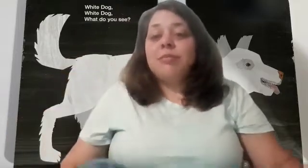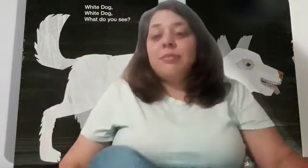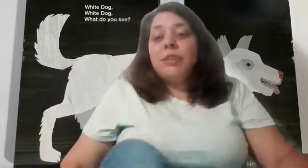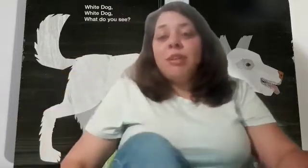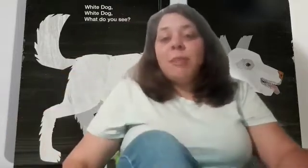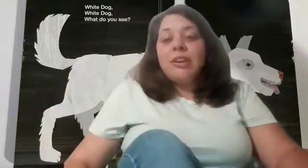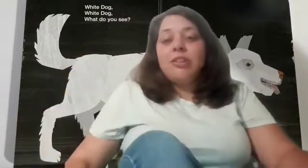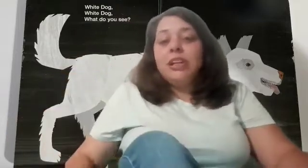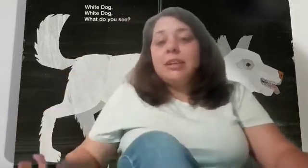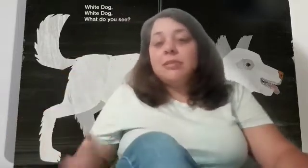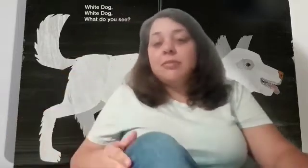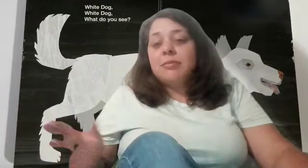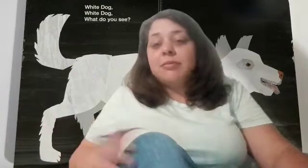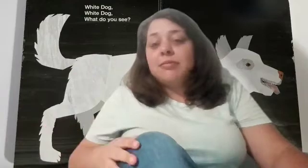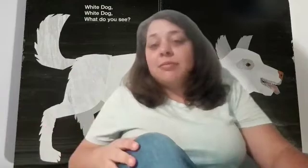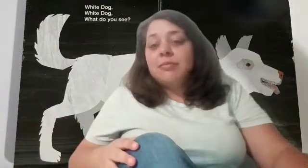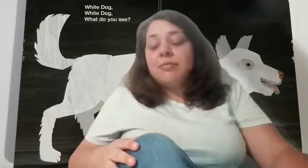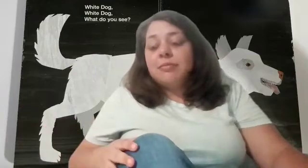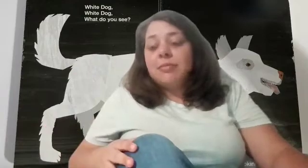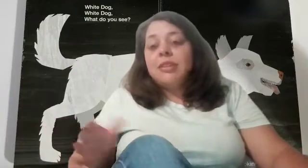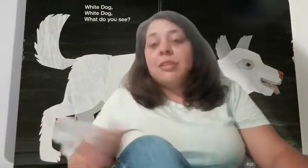don't, you can pat your knee.